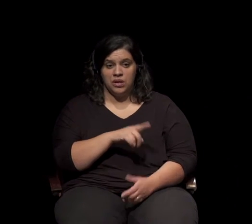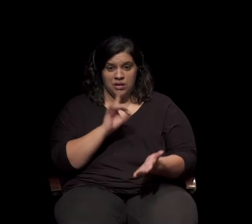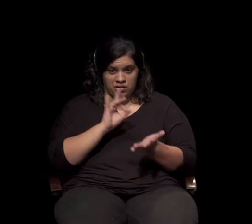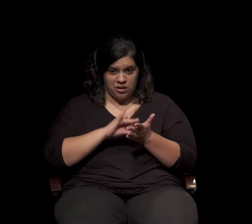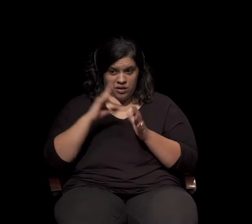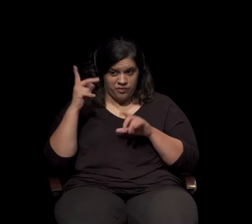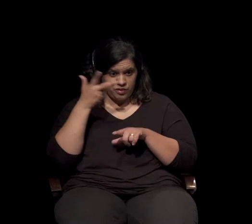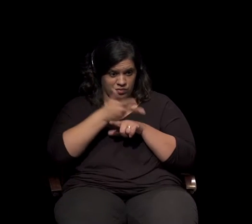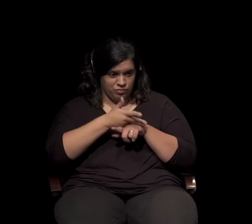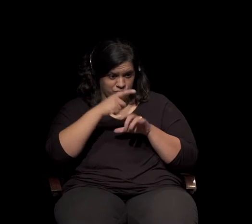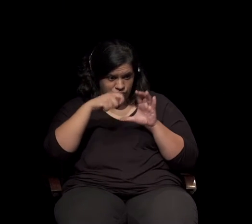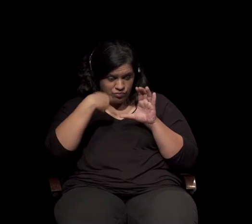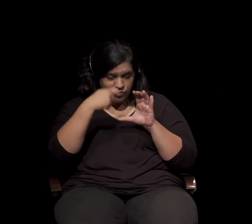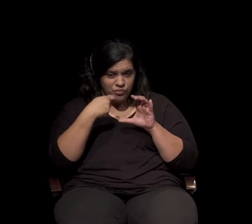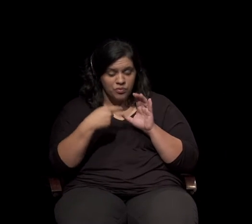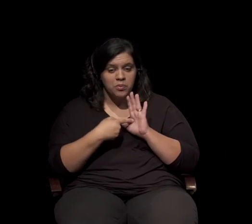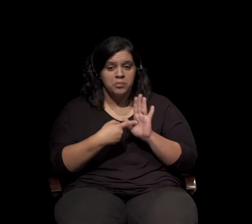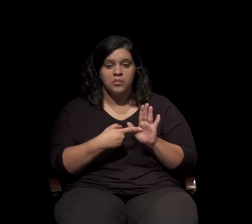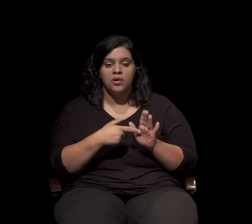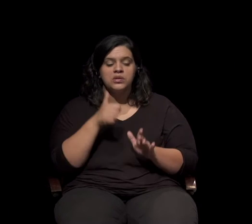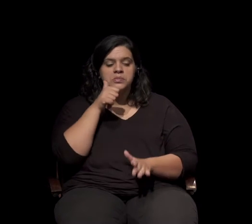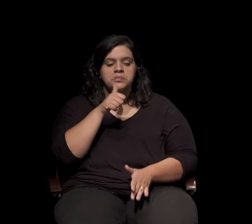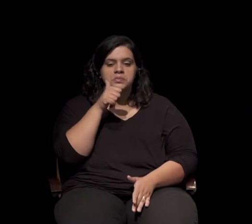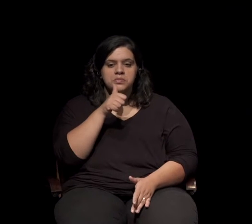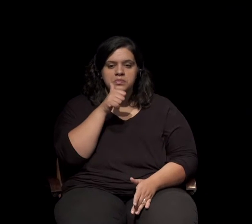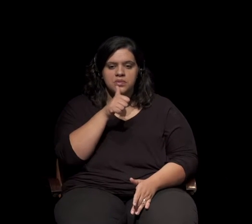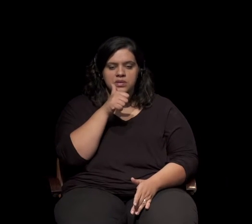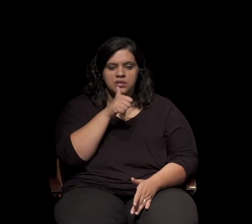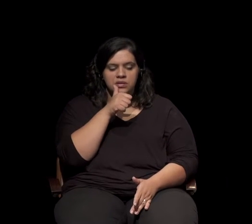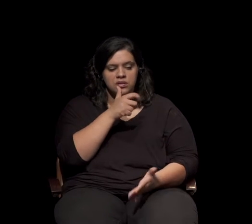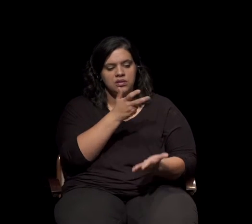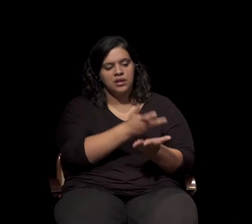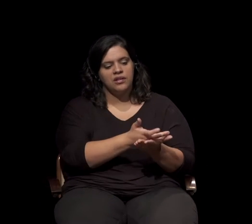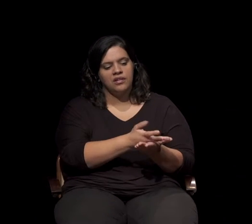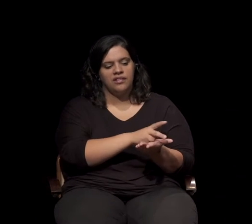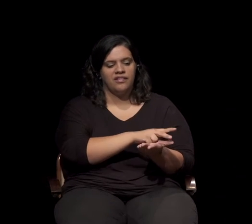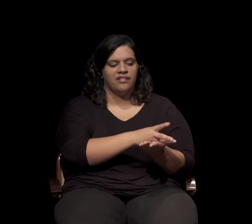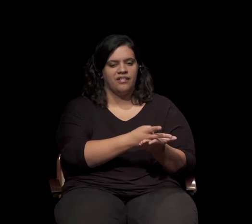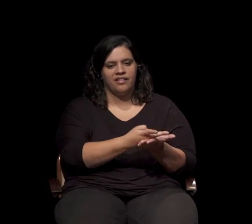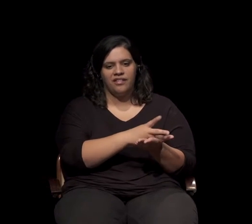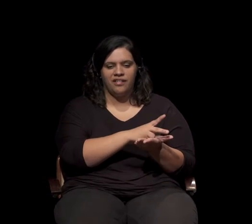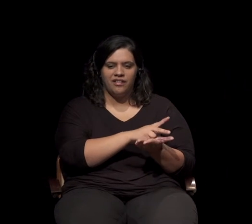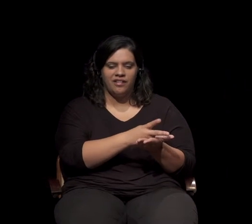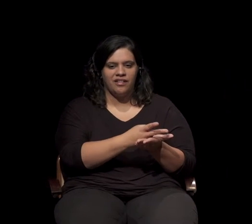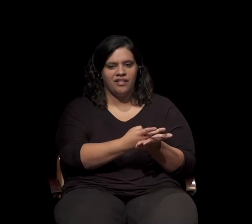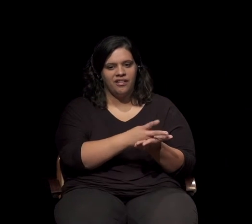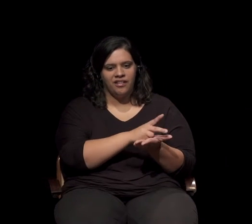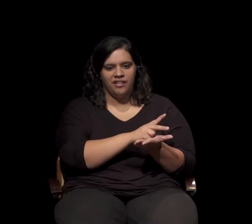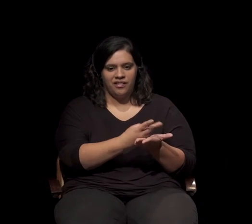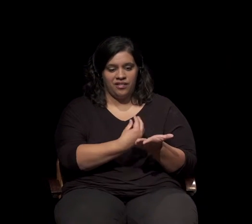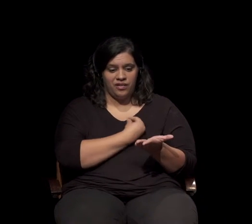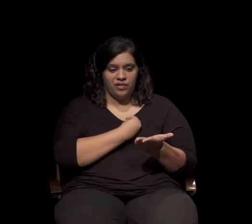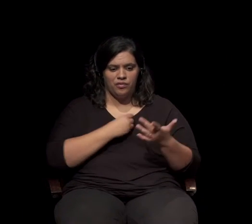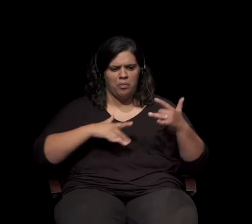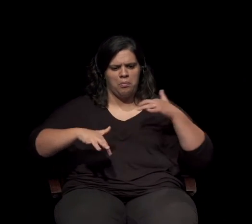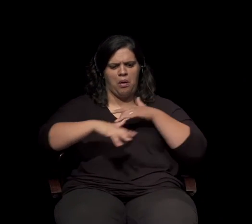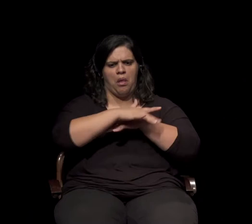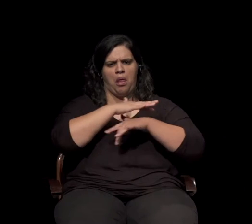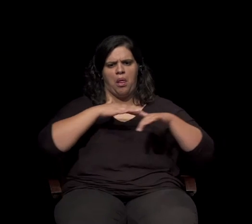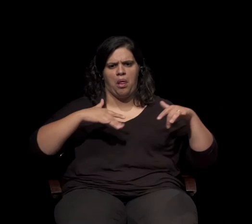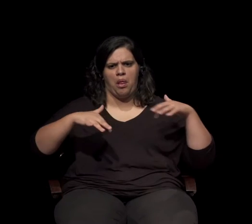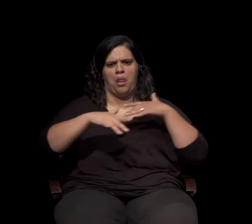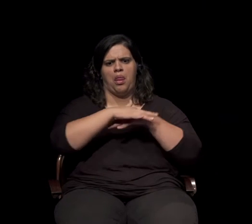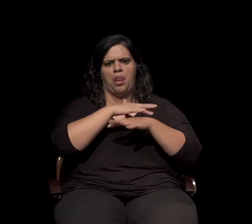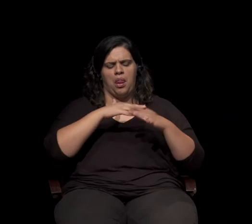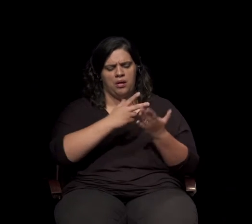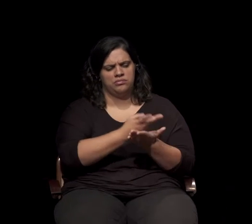which is allowed to be in her own space within the public sphere of a mosque is to present a radically different image of